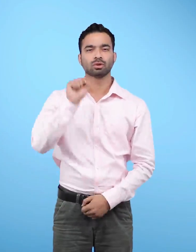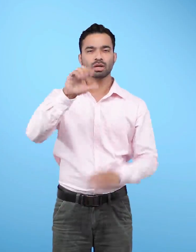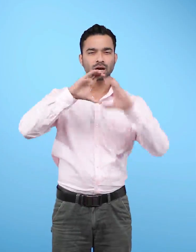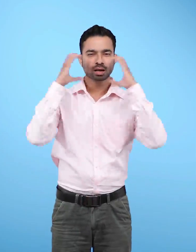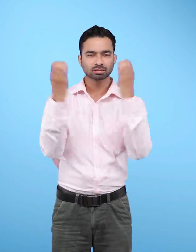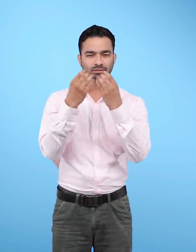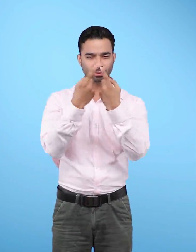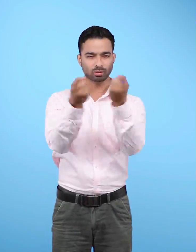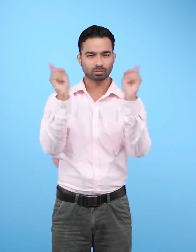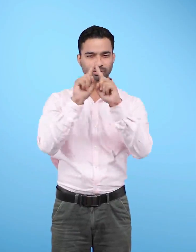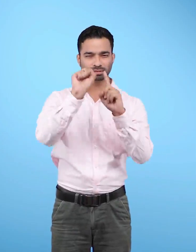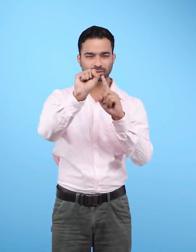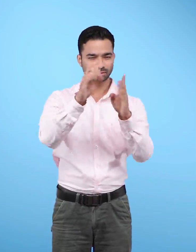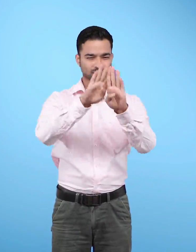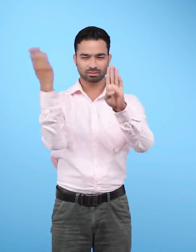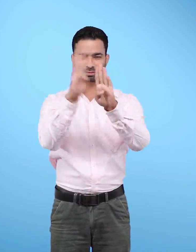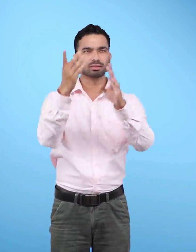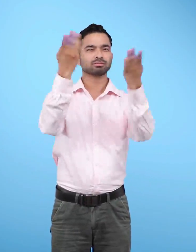door of your classroom,